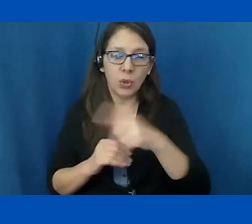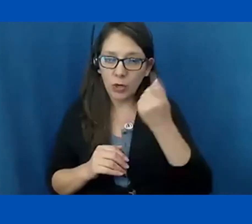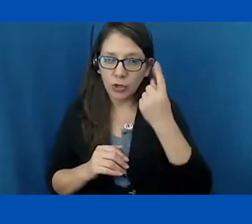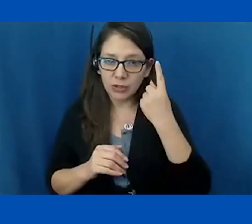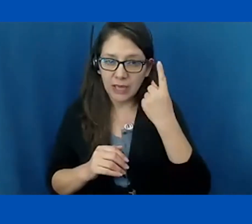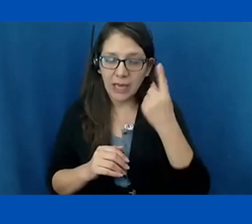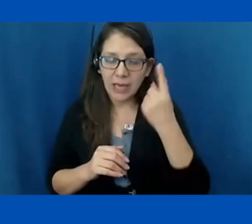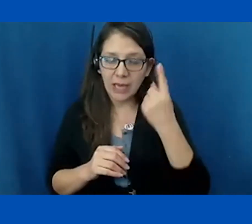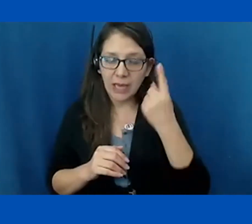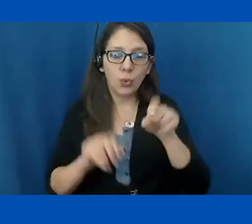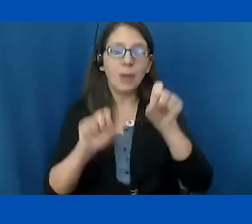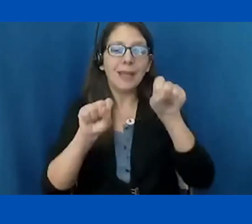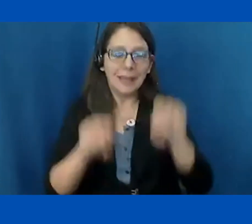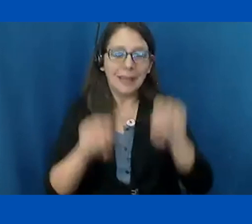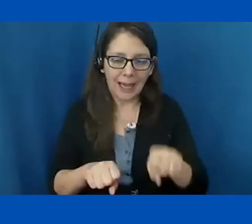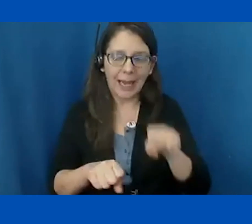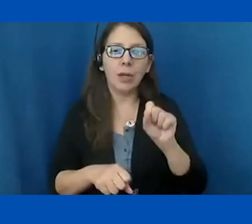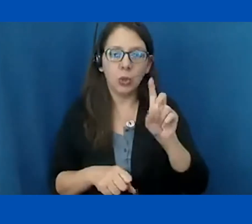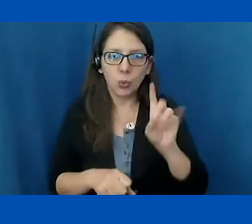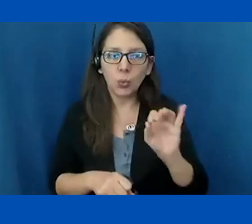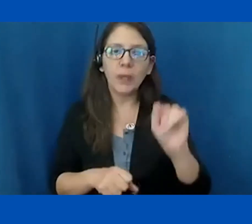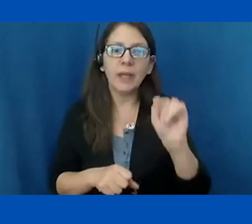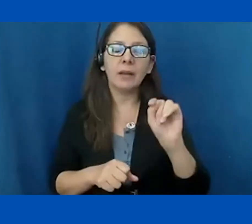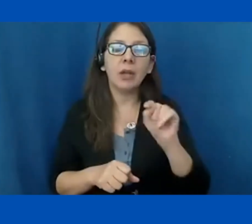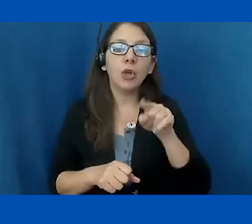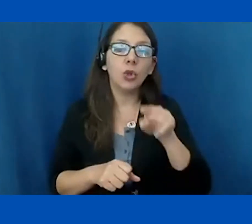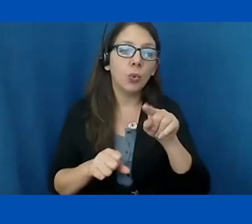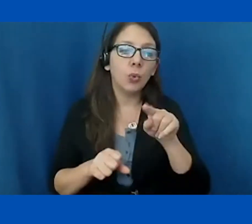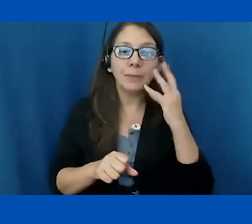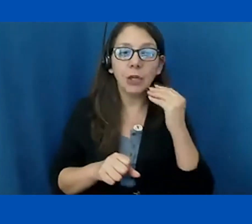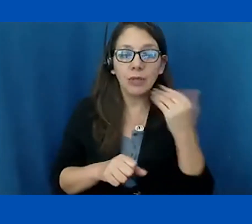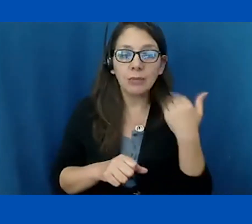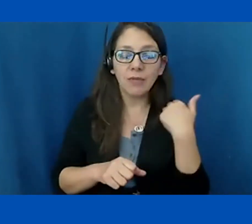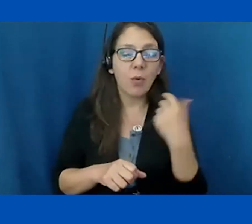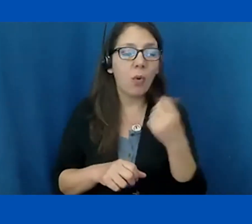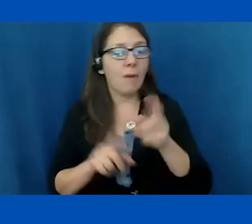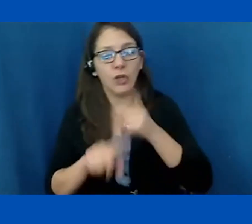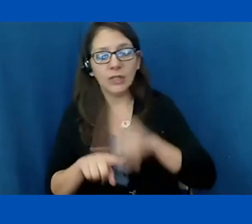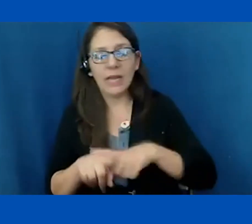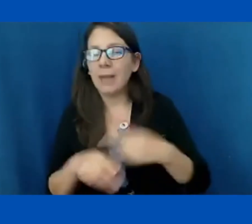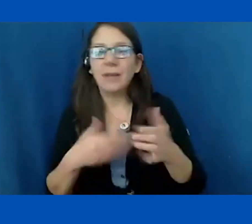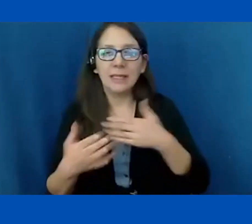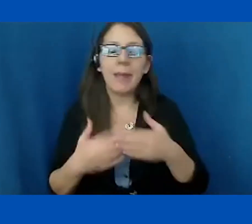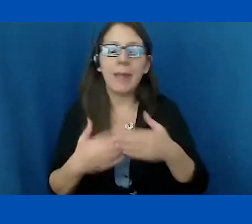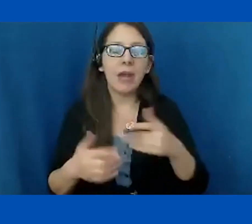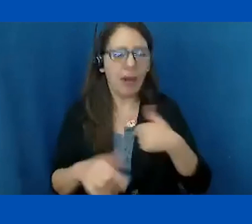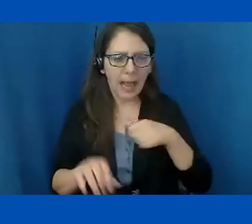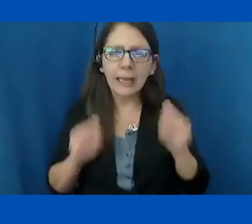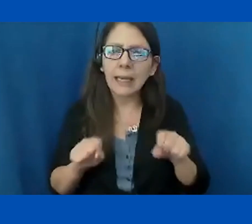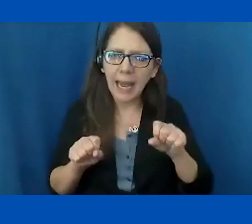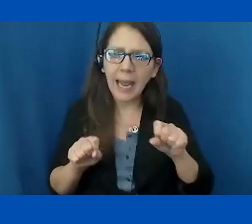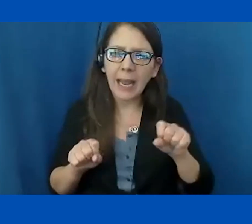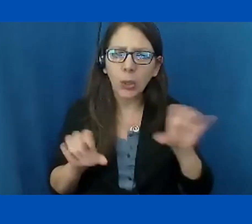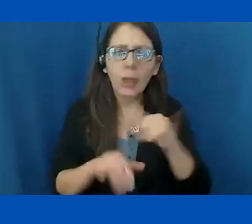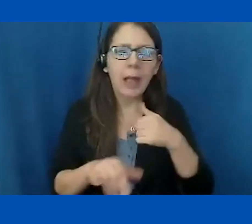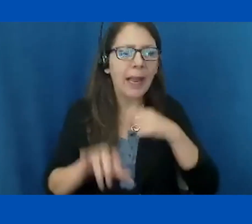about to do, you know, whether you've done it before or not. I think it's the expectation within yourself, like, I can do this. Now let's talk